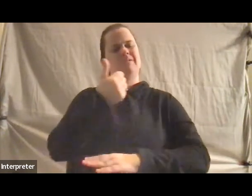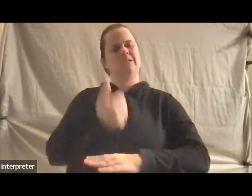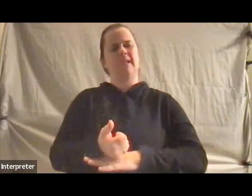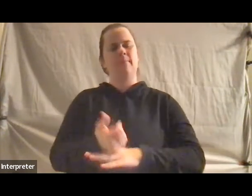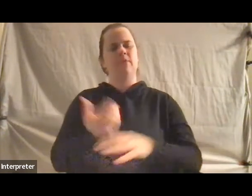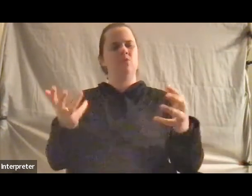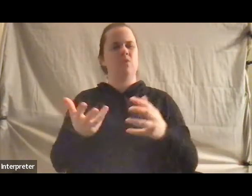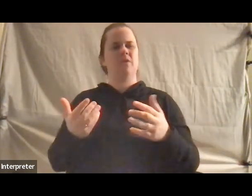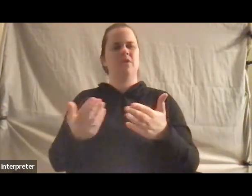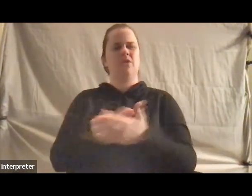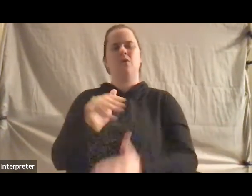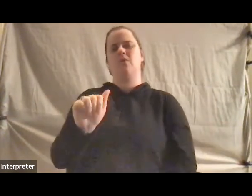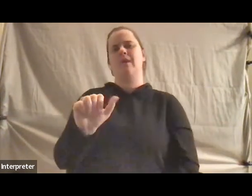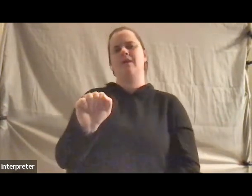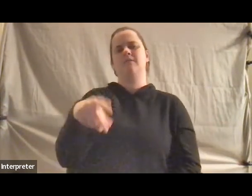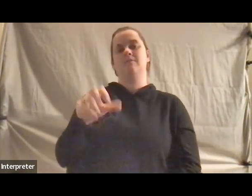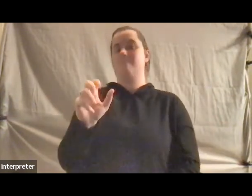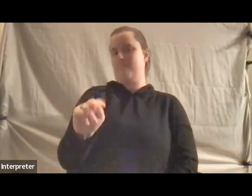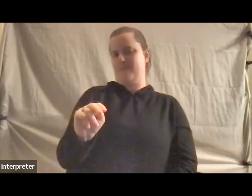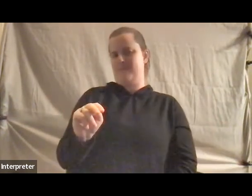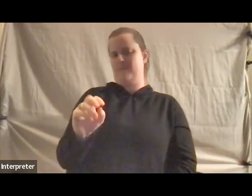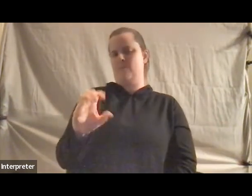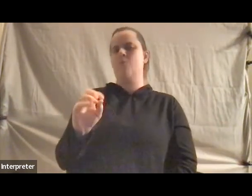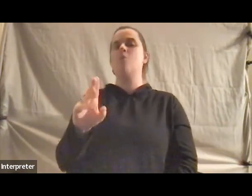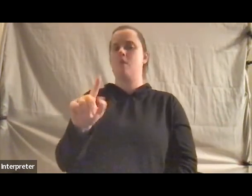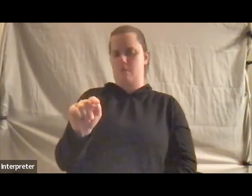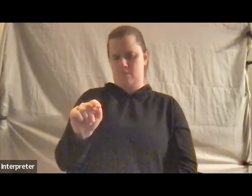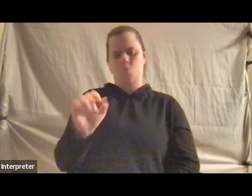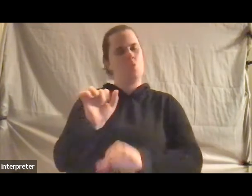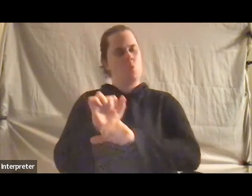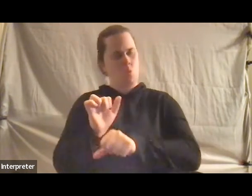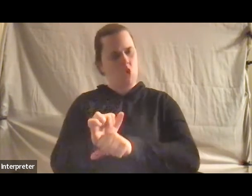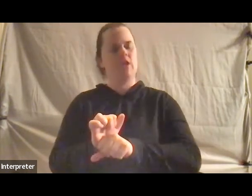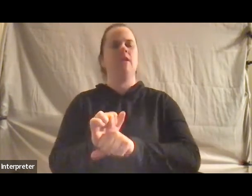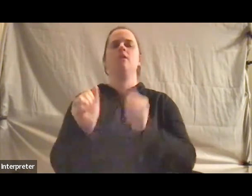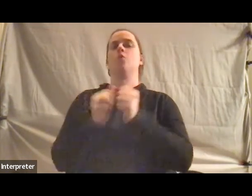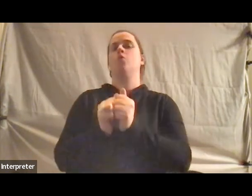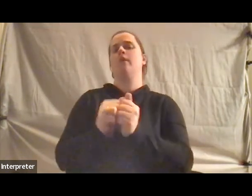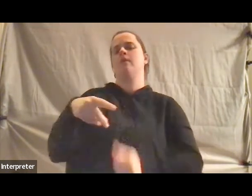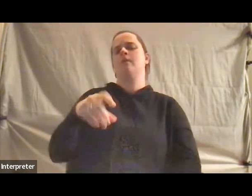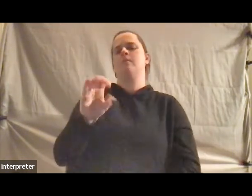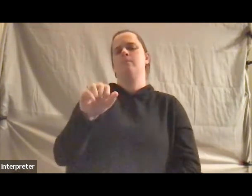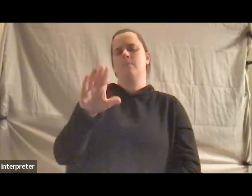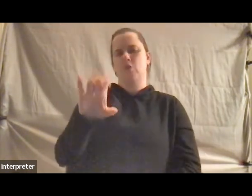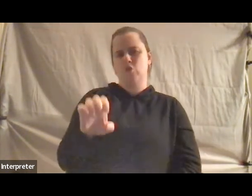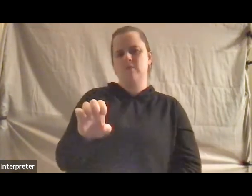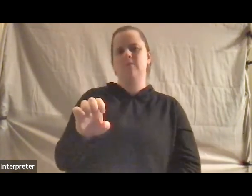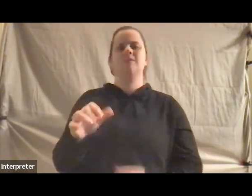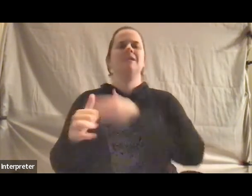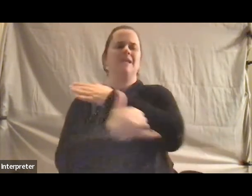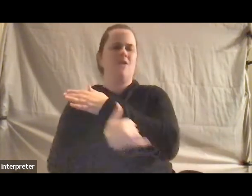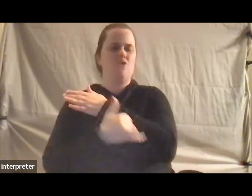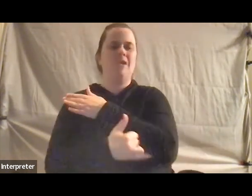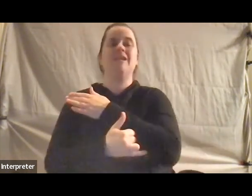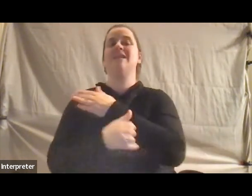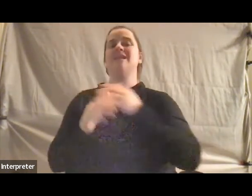new Aspen Court. By working innovatively with Pierce County, the City of Lakewood, the State of